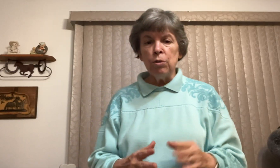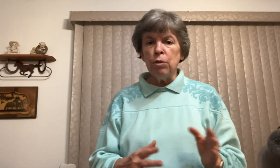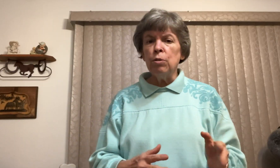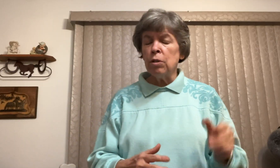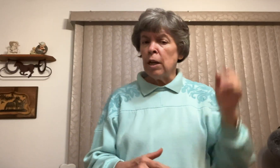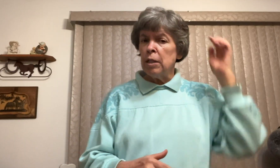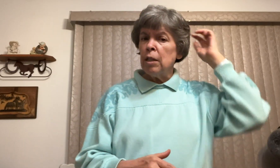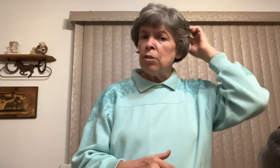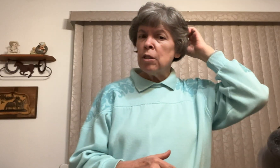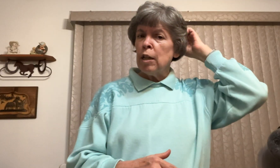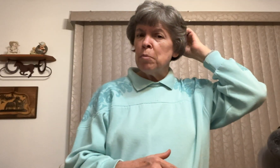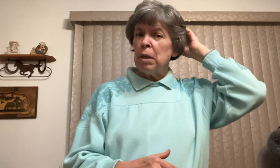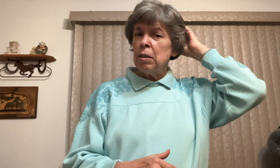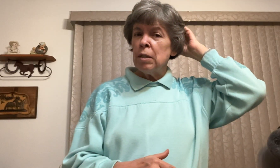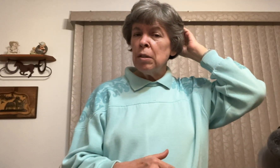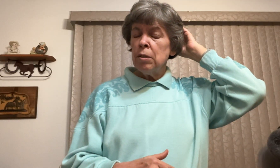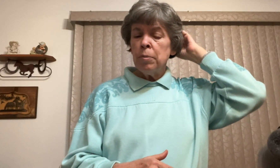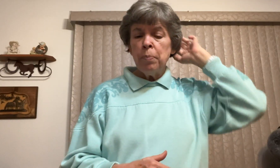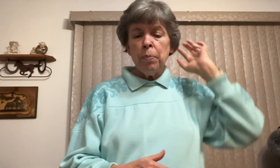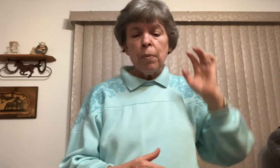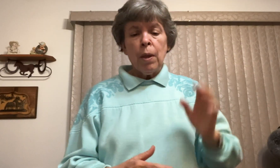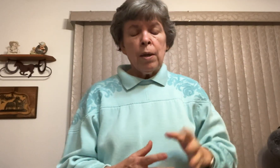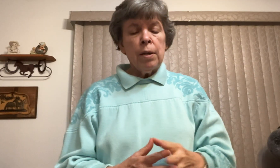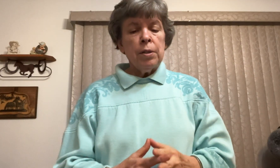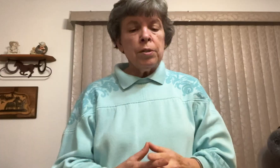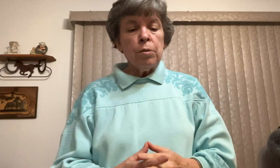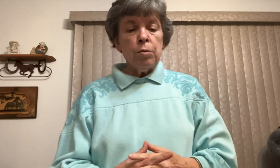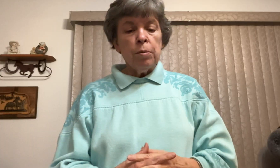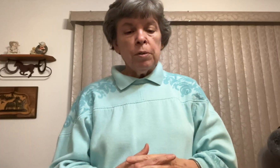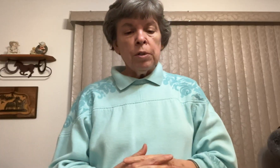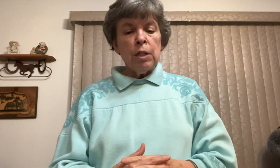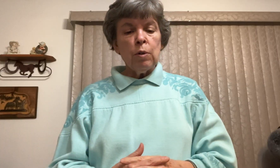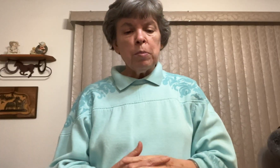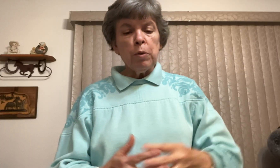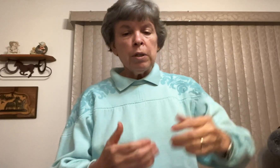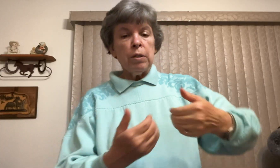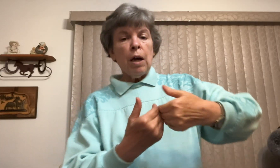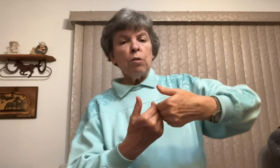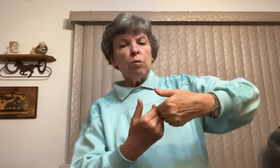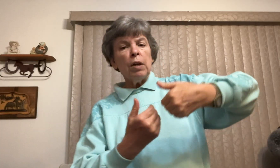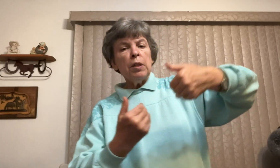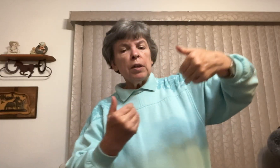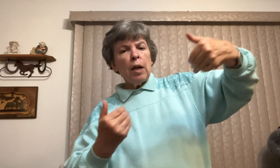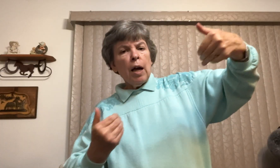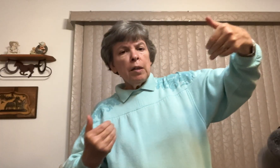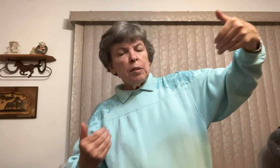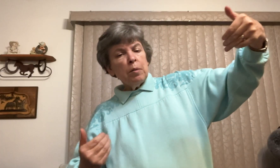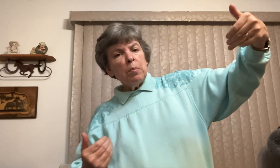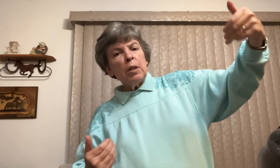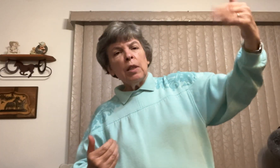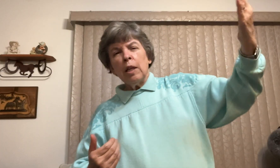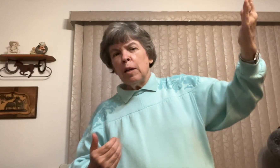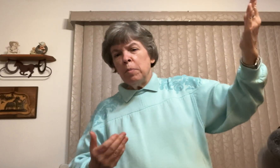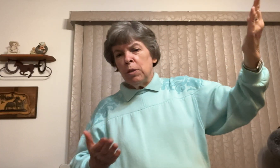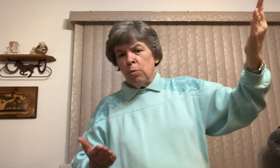use signed English that it makes sense. So that's what I'm doing, is how great the chasm that lay